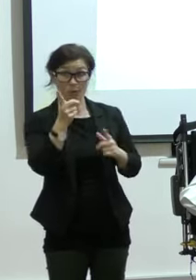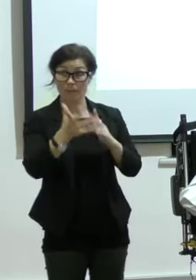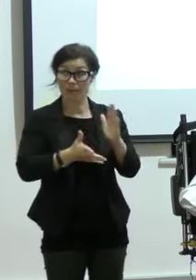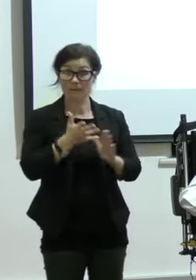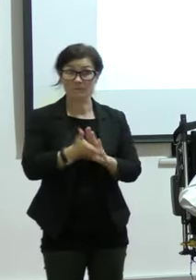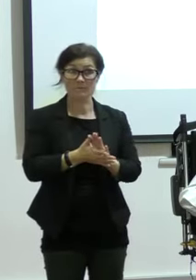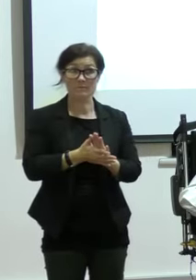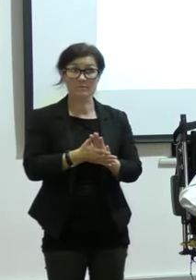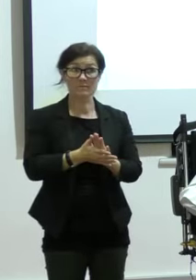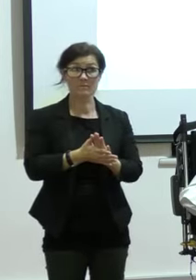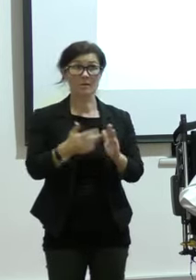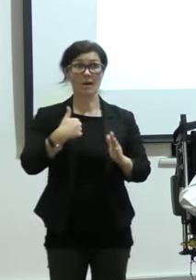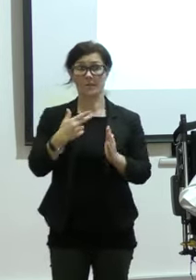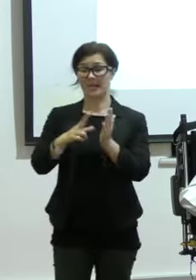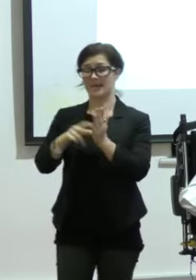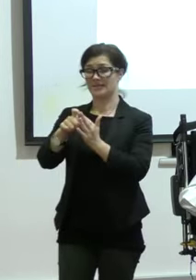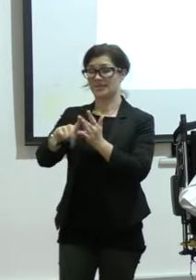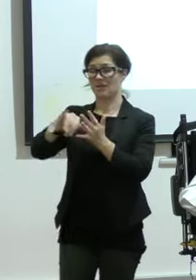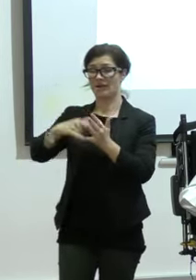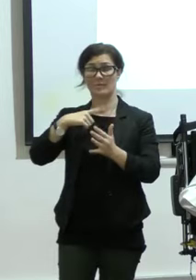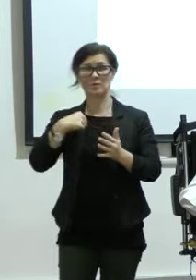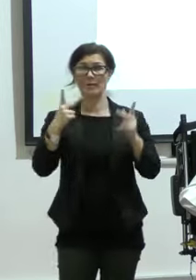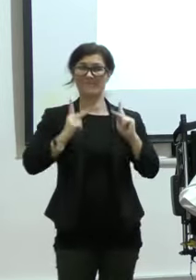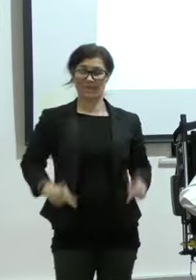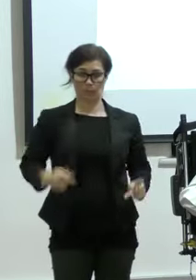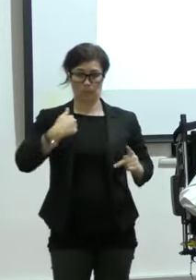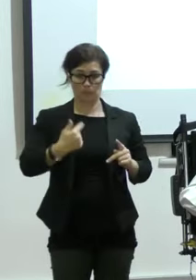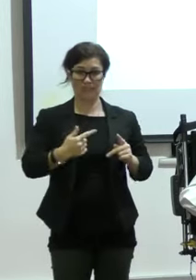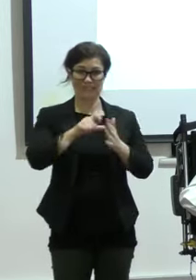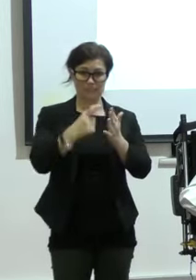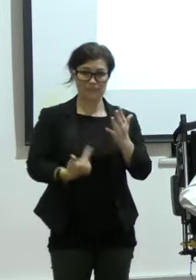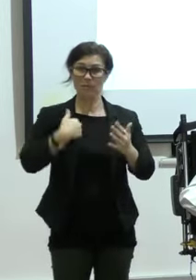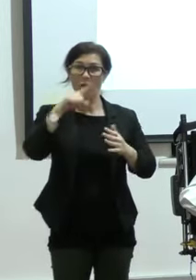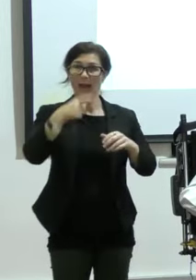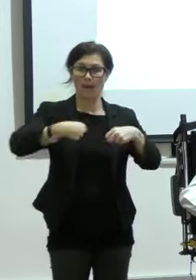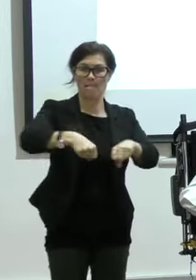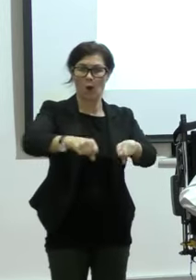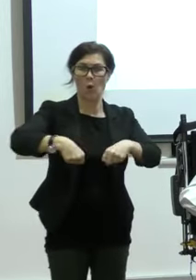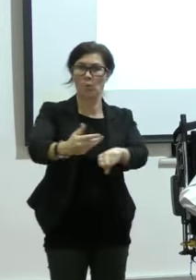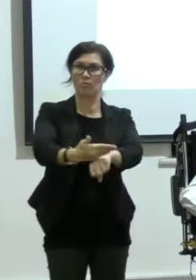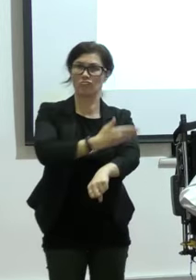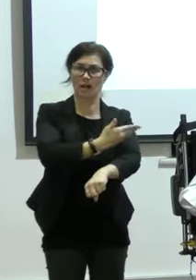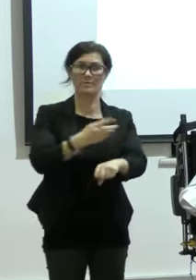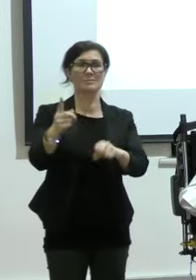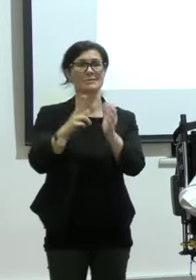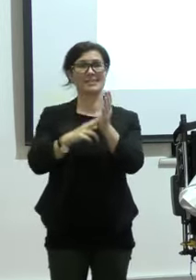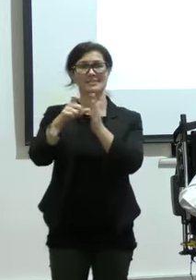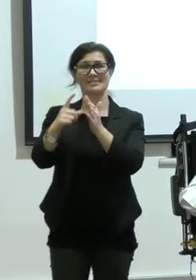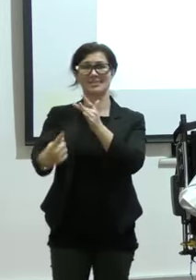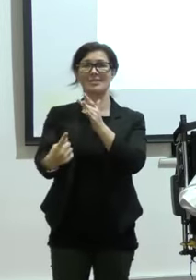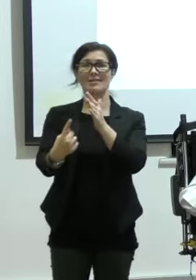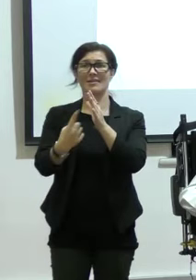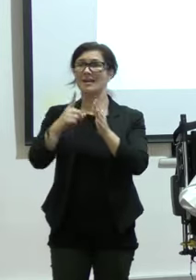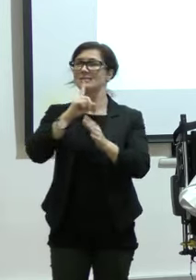If I'm in the NDIS because I have a physical disability and I can't mow my lawns, and the NDIS sees that it's a reasonable